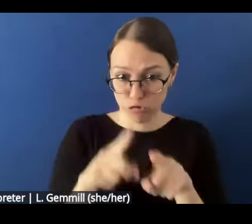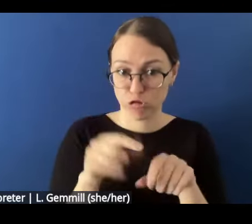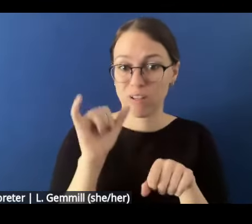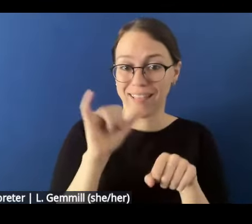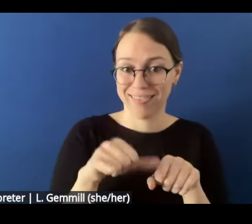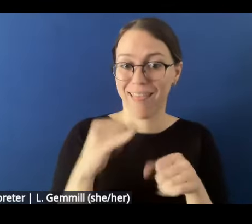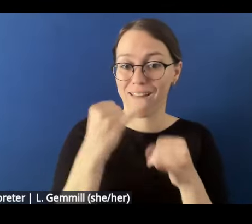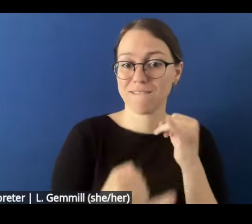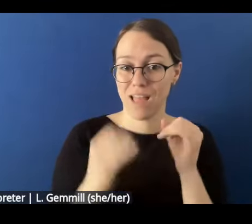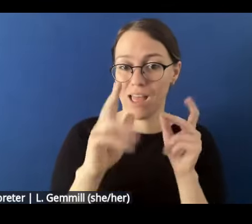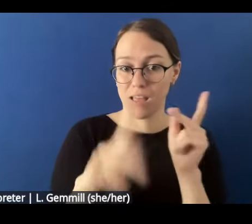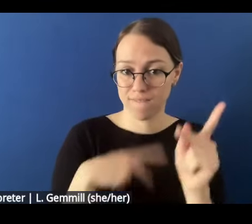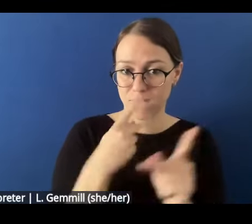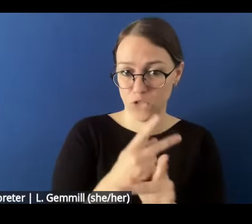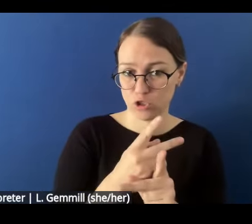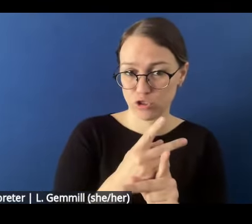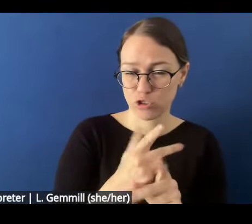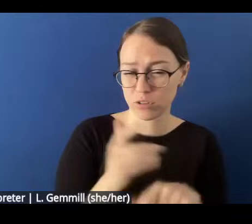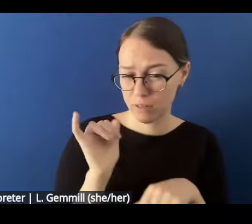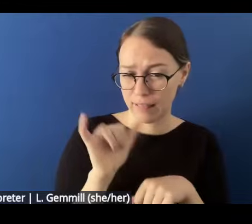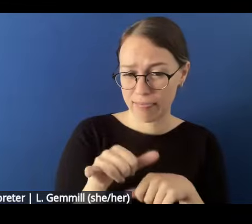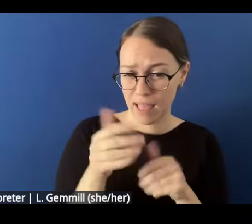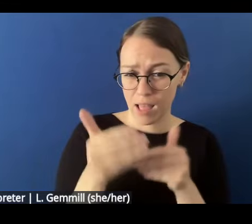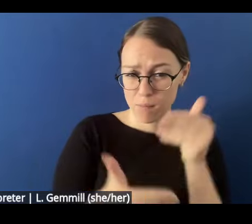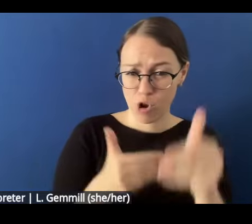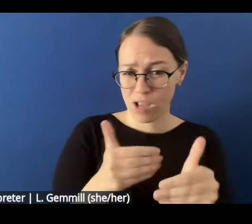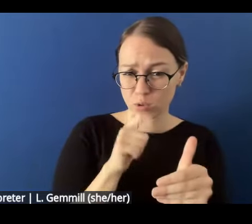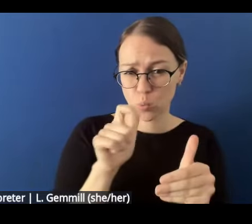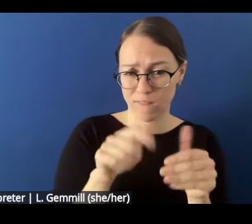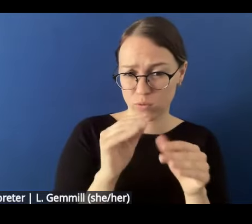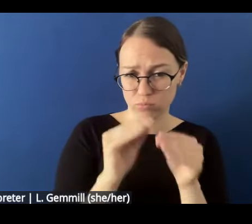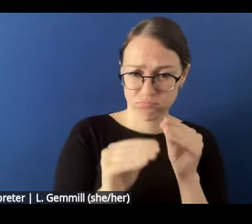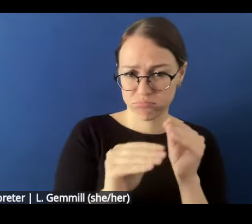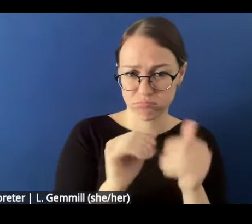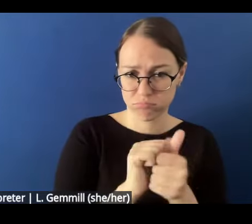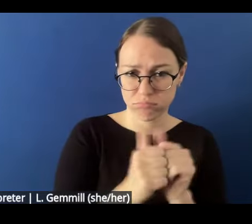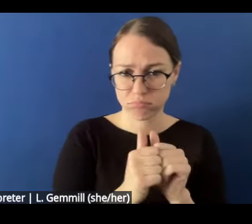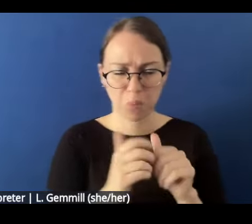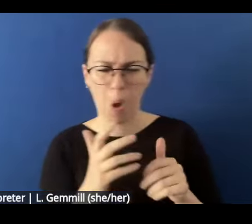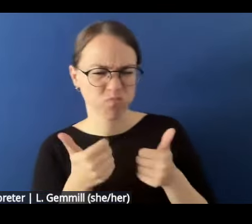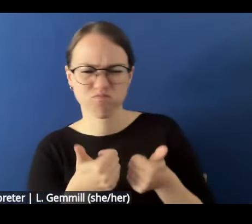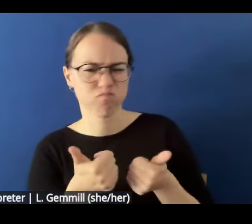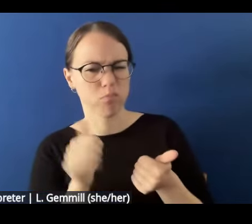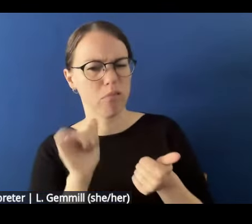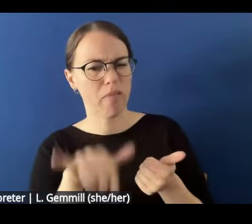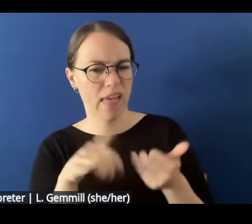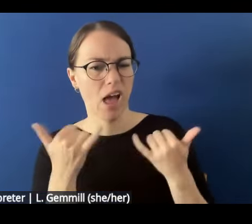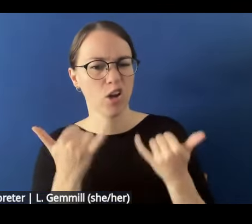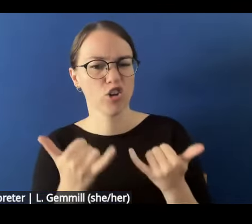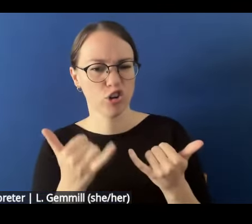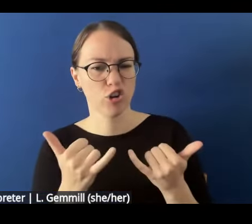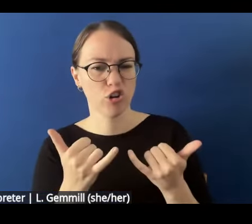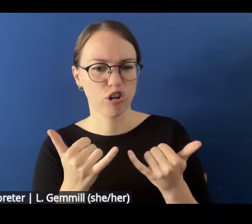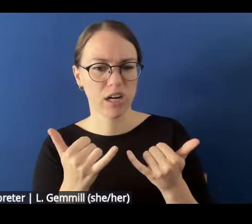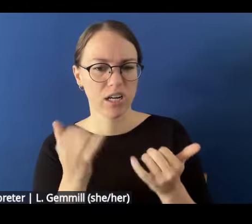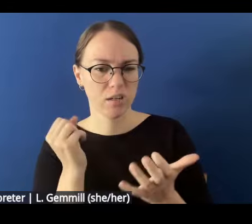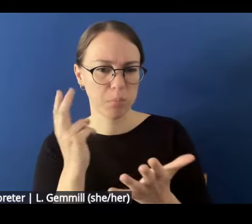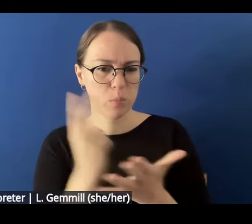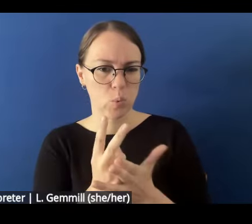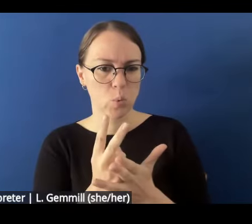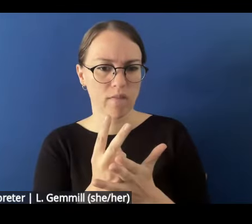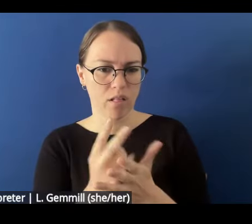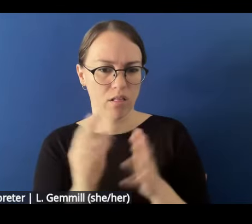Yes. That process doesn't need to be adjusted. No, that's our current approval as to form. You're good on that. process. Yeah, I'm just wondering, looking